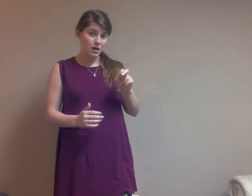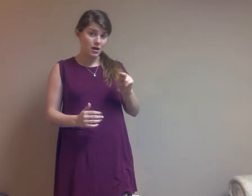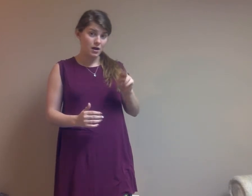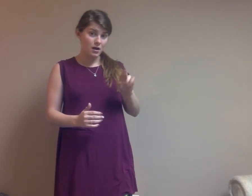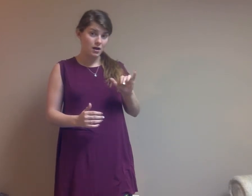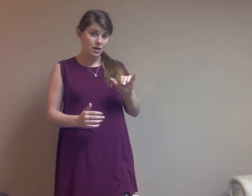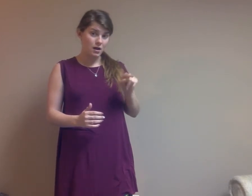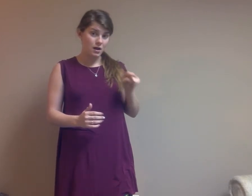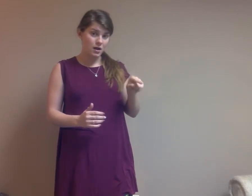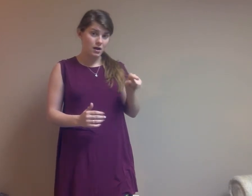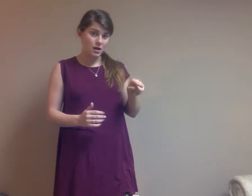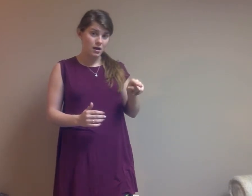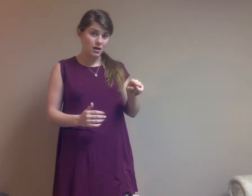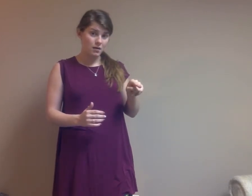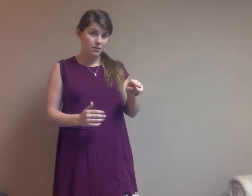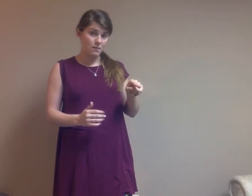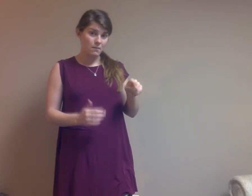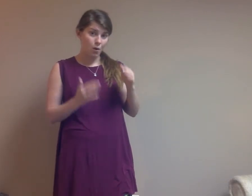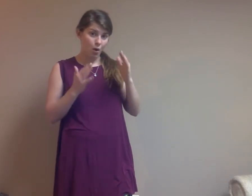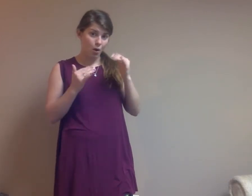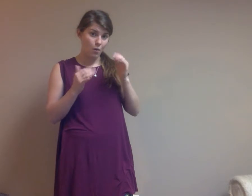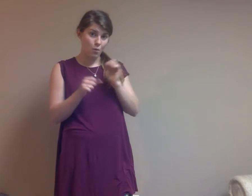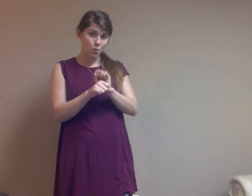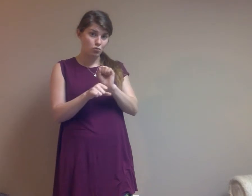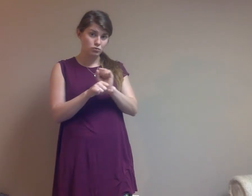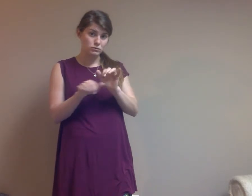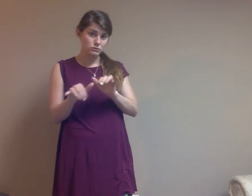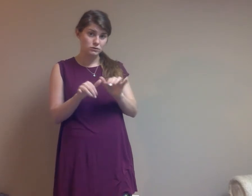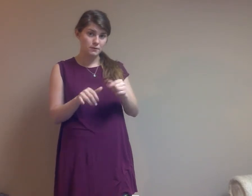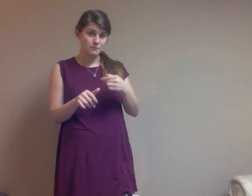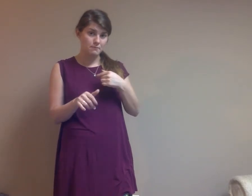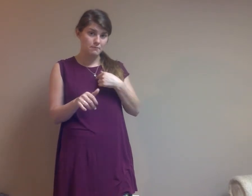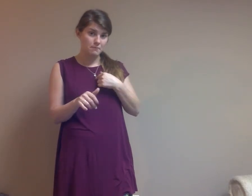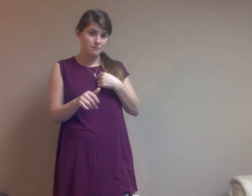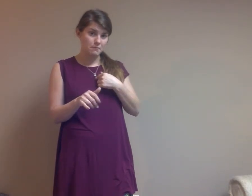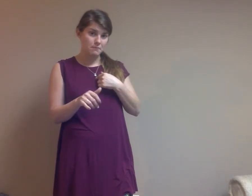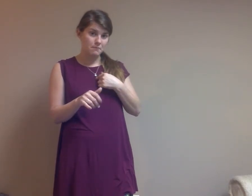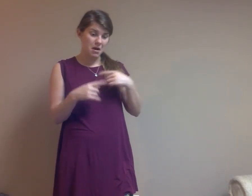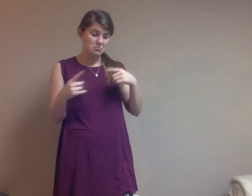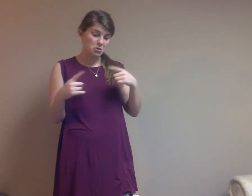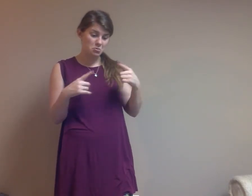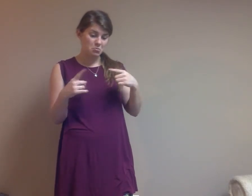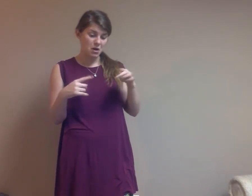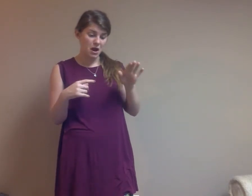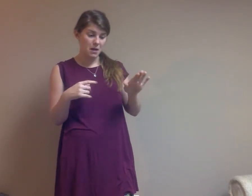I'm quite inspired to send him boarding by Lottie's experience and the fact that she'll be there to look after him a bit.